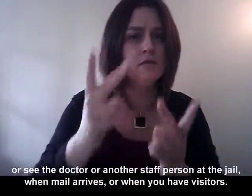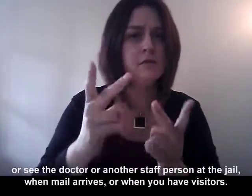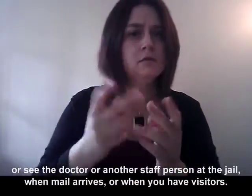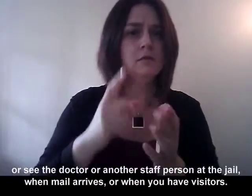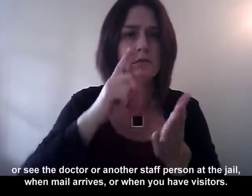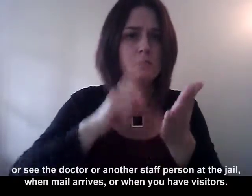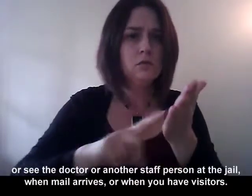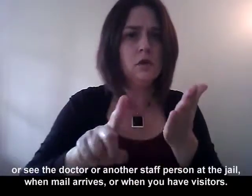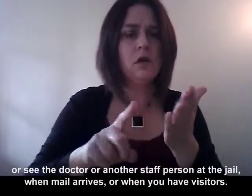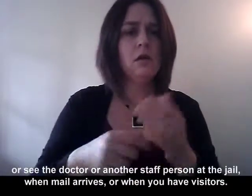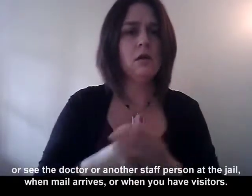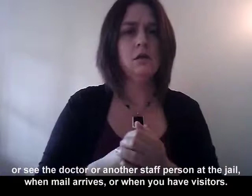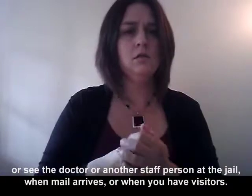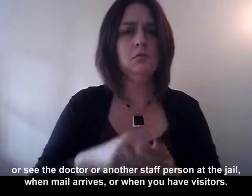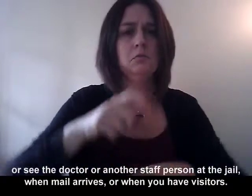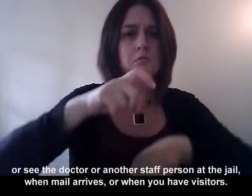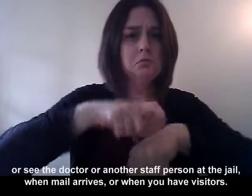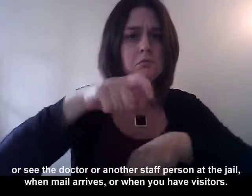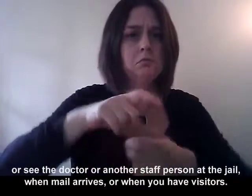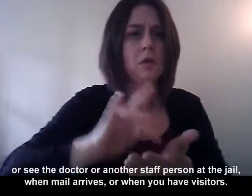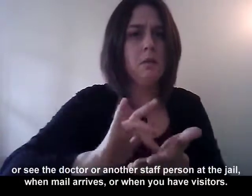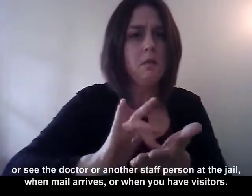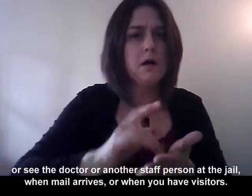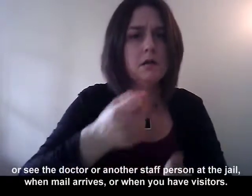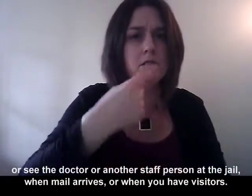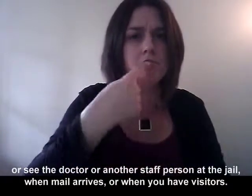or see the doctor or another staff person at the jail,